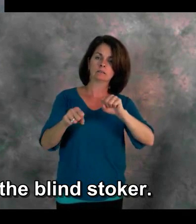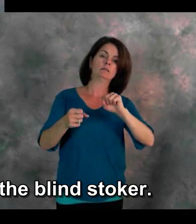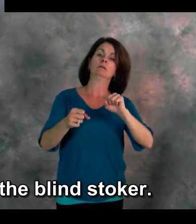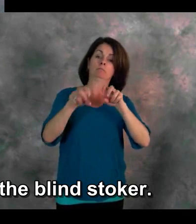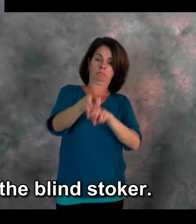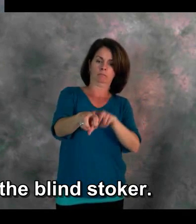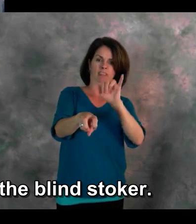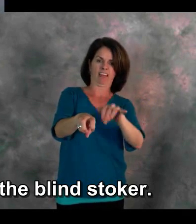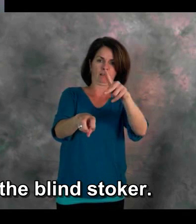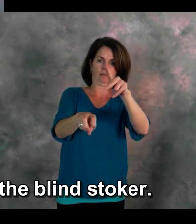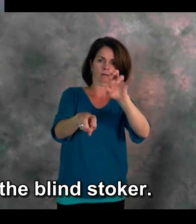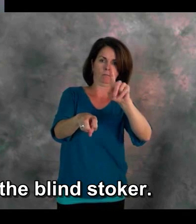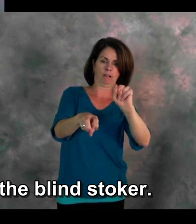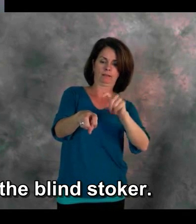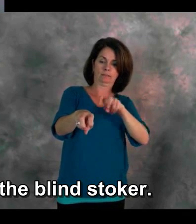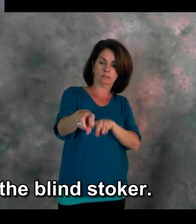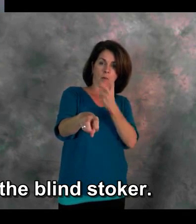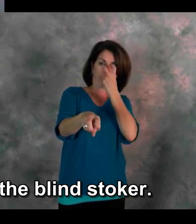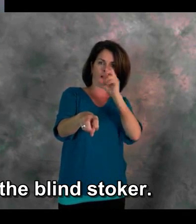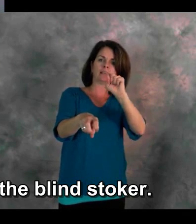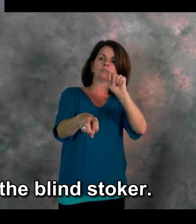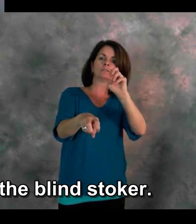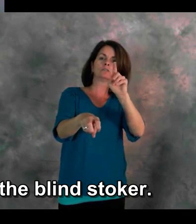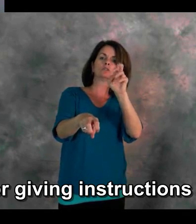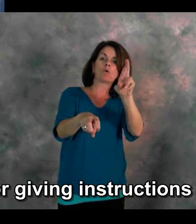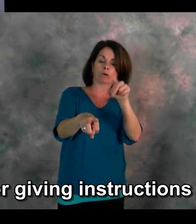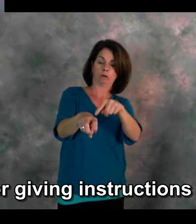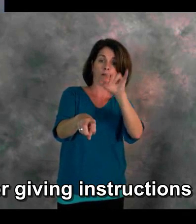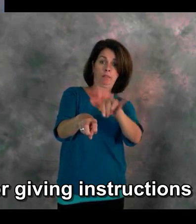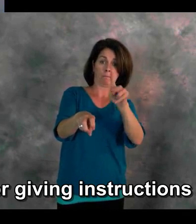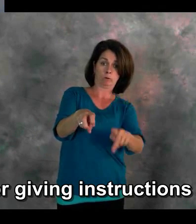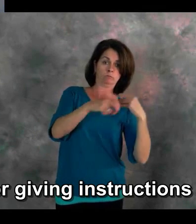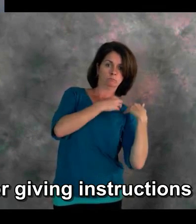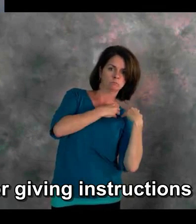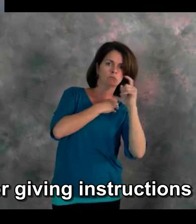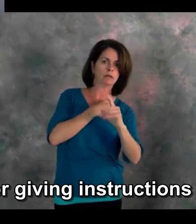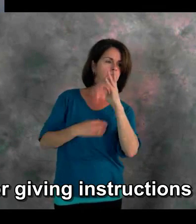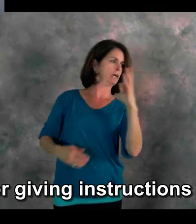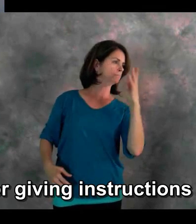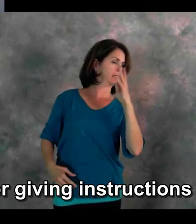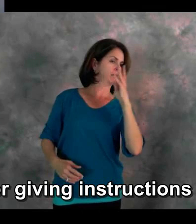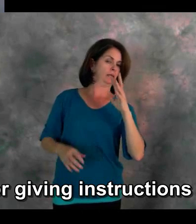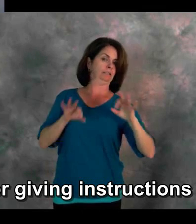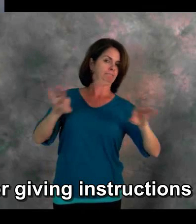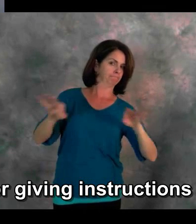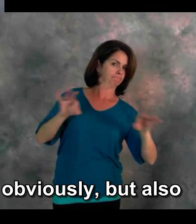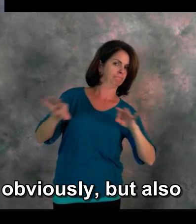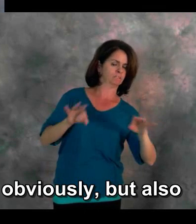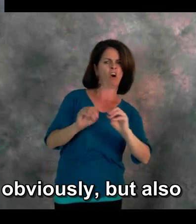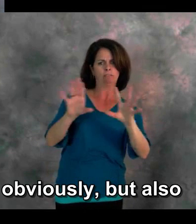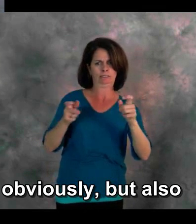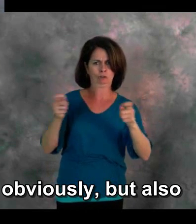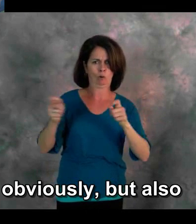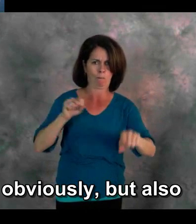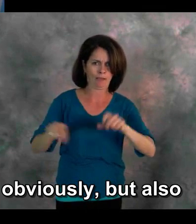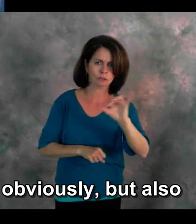involving a pilot and the blind stoker. The pilot's responsible for giving instructions and